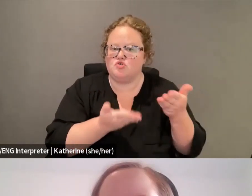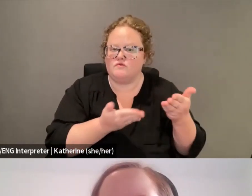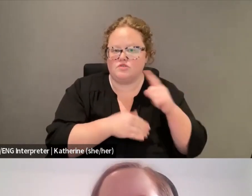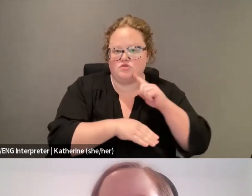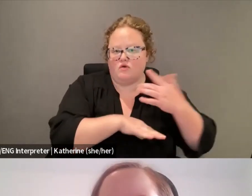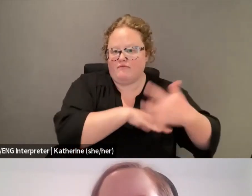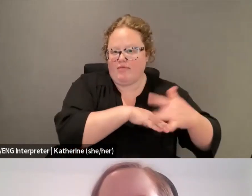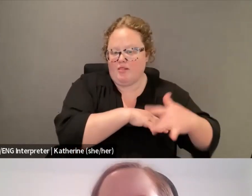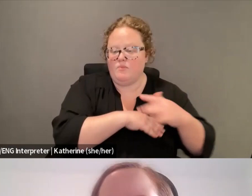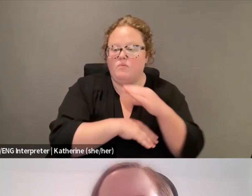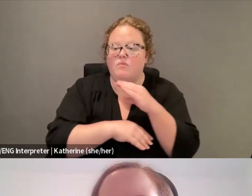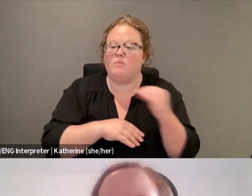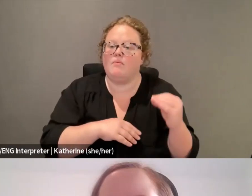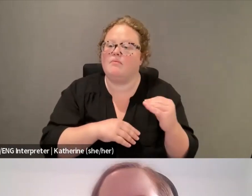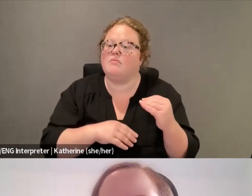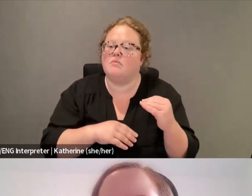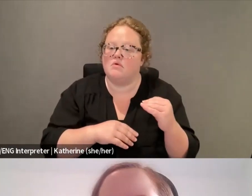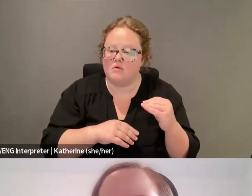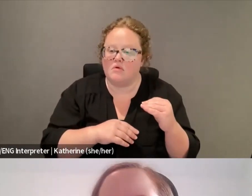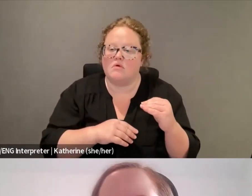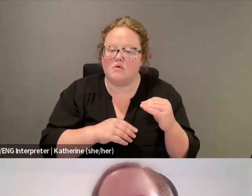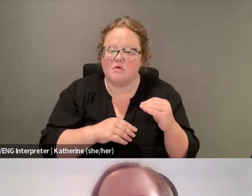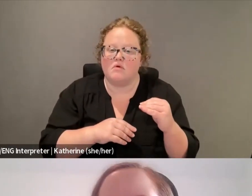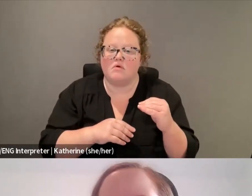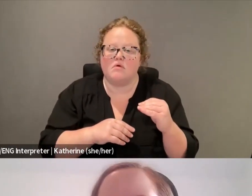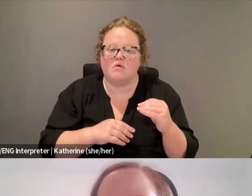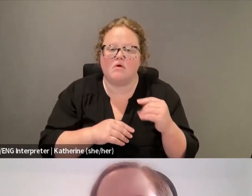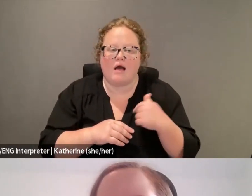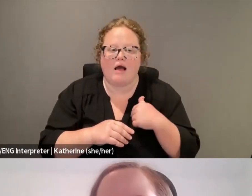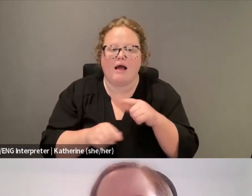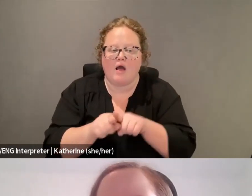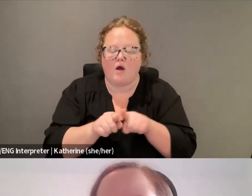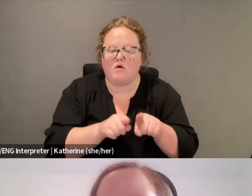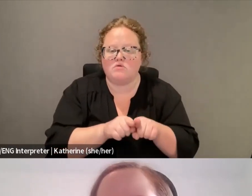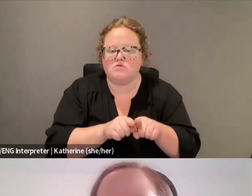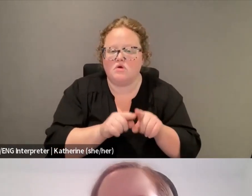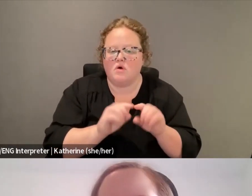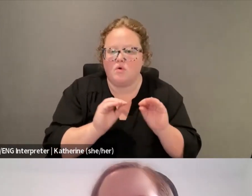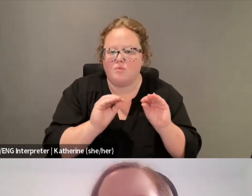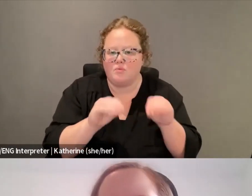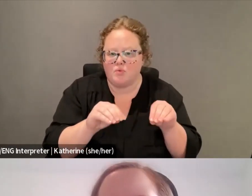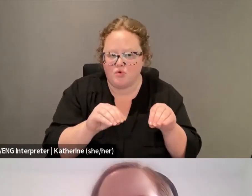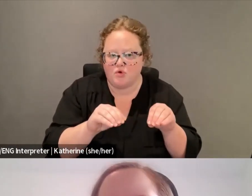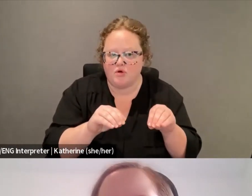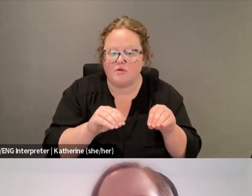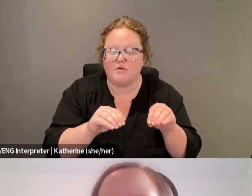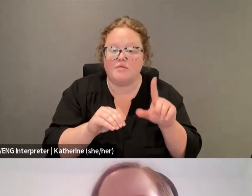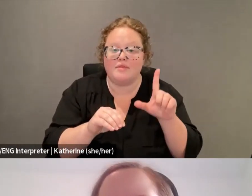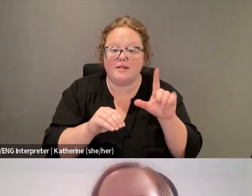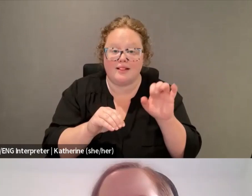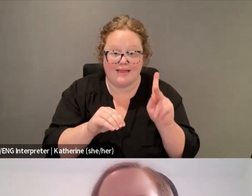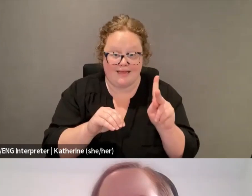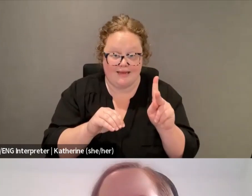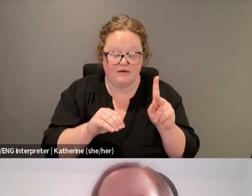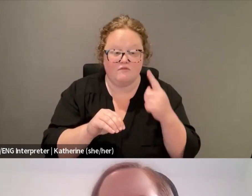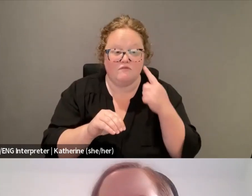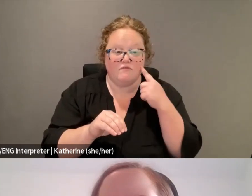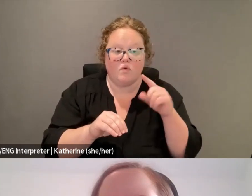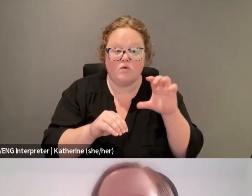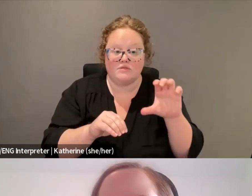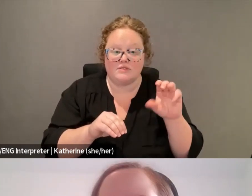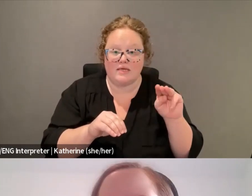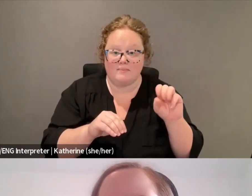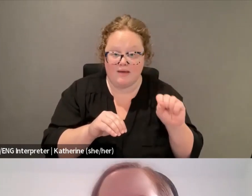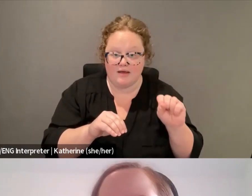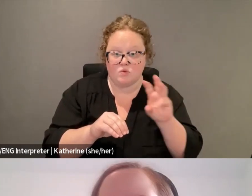in the, I guess I could put it in this question too, the link to the CMS website that has all